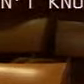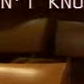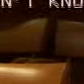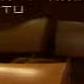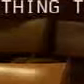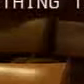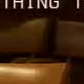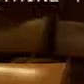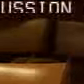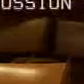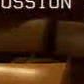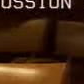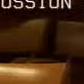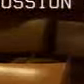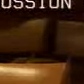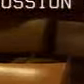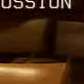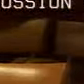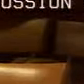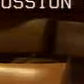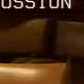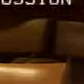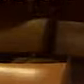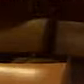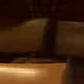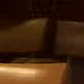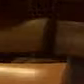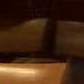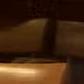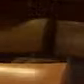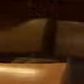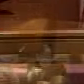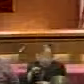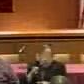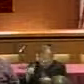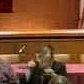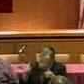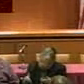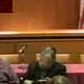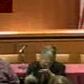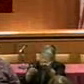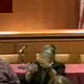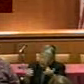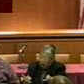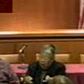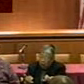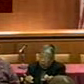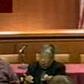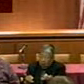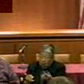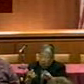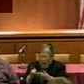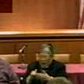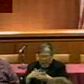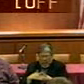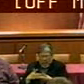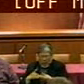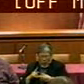The response would be, this is dated, yes, I think, let's go ahead and bring it up now, yes. That was going to be my next question anyhow when we were done with some